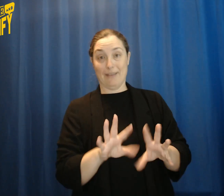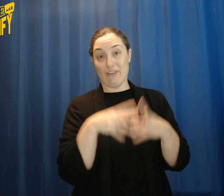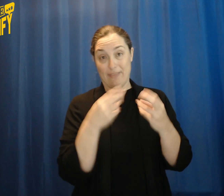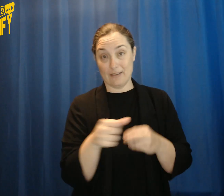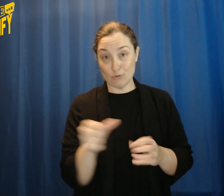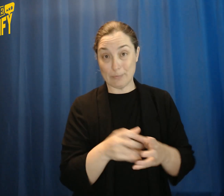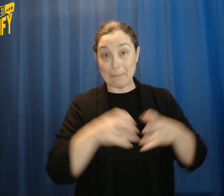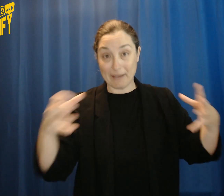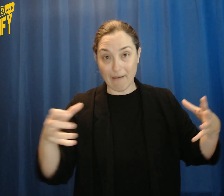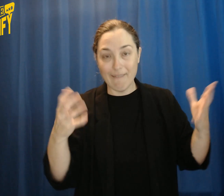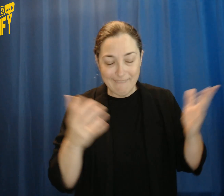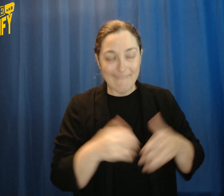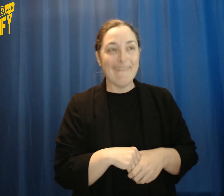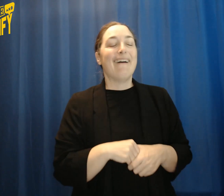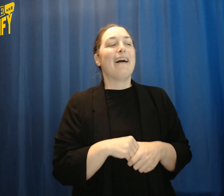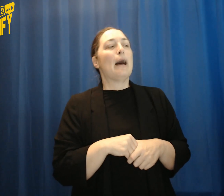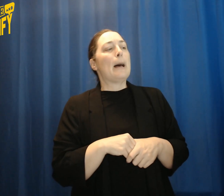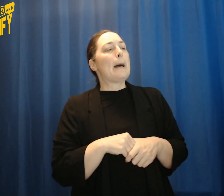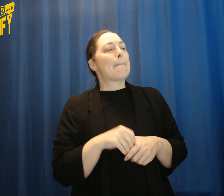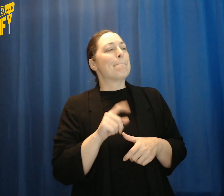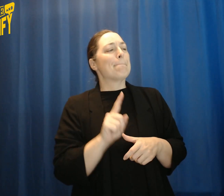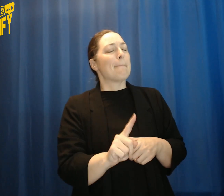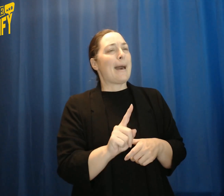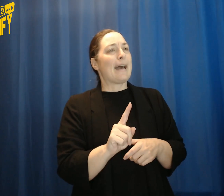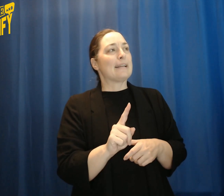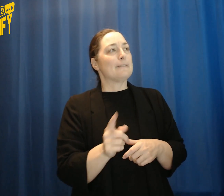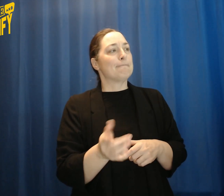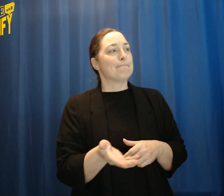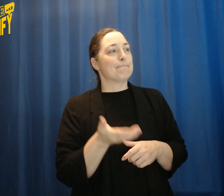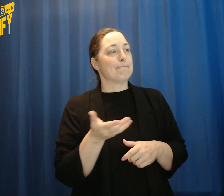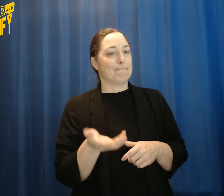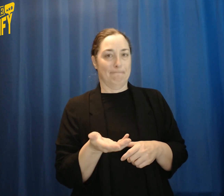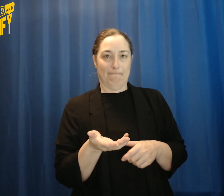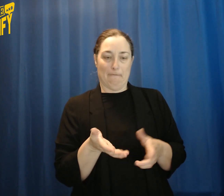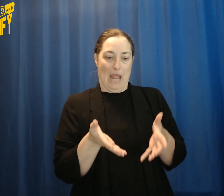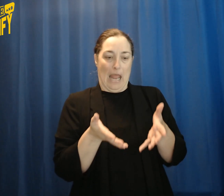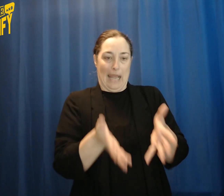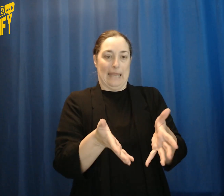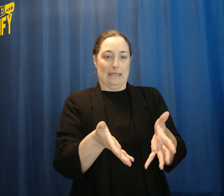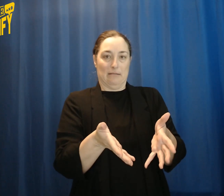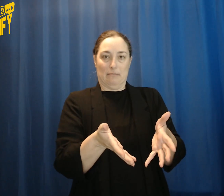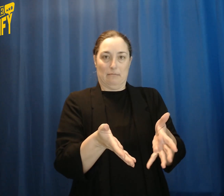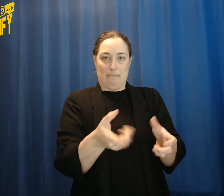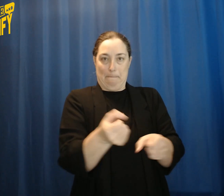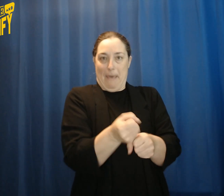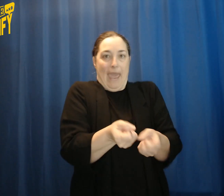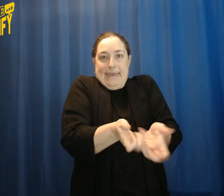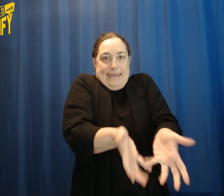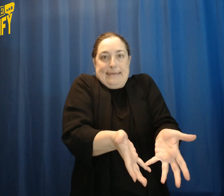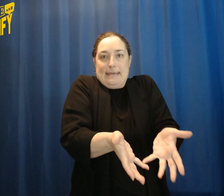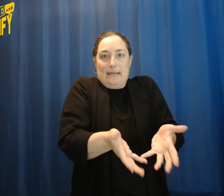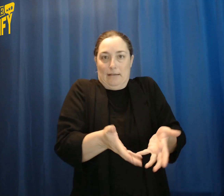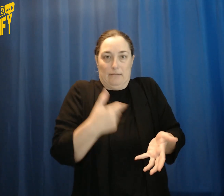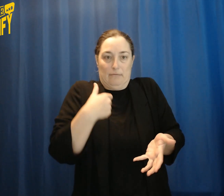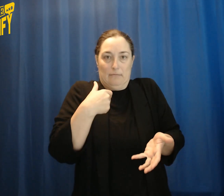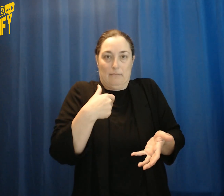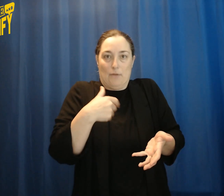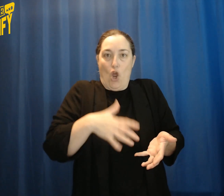pretty standard, but I let the work be seen as it is. I don't try and style it for